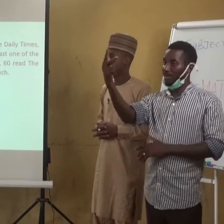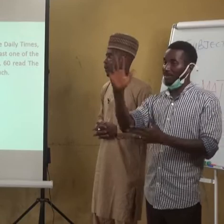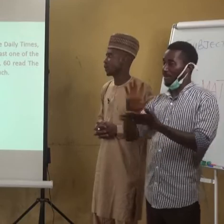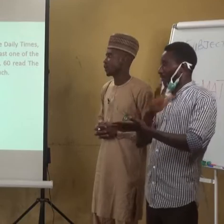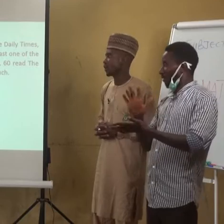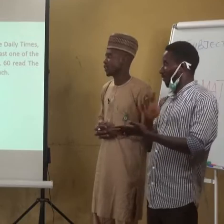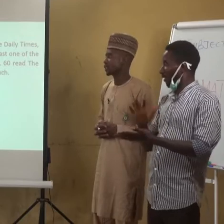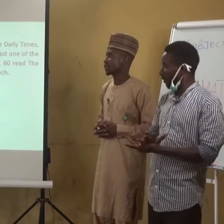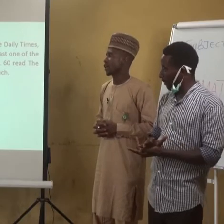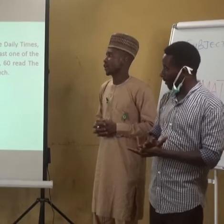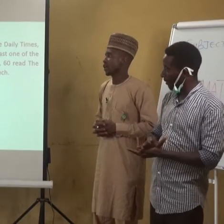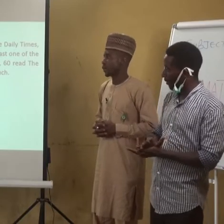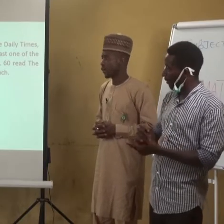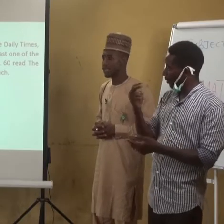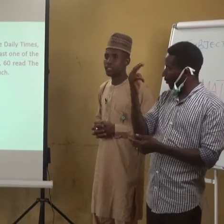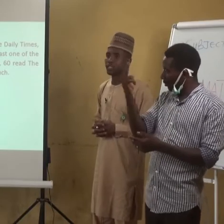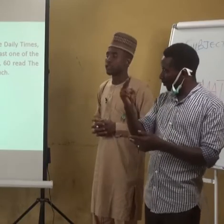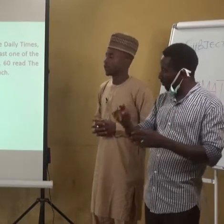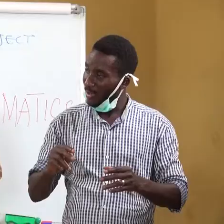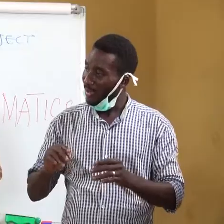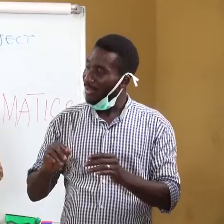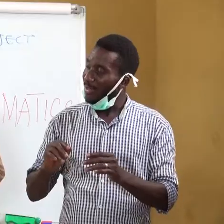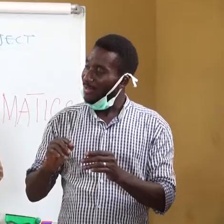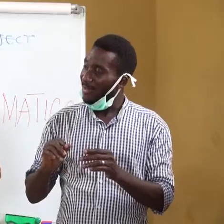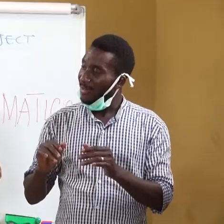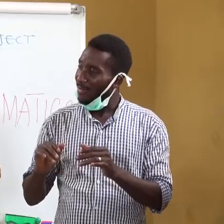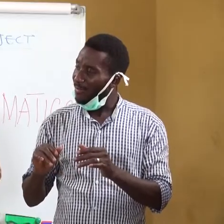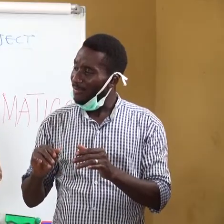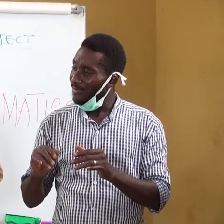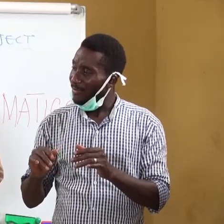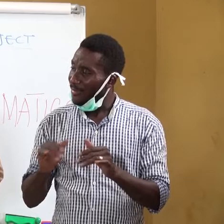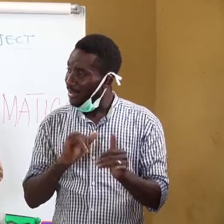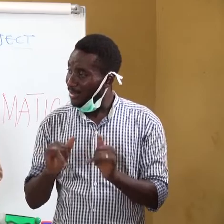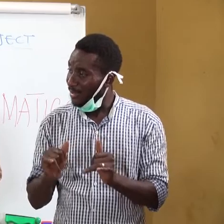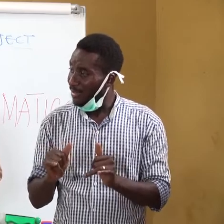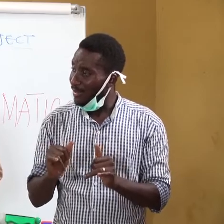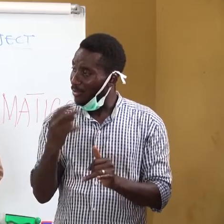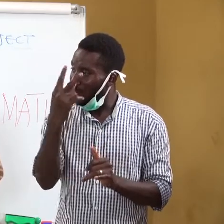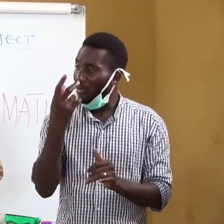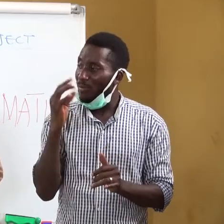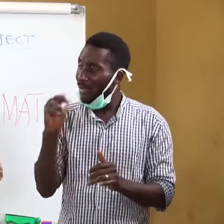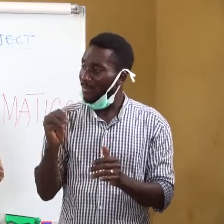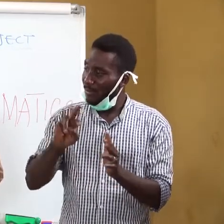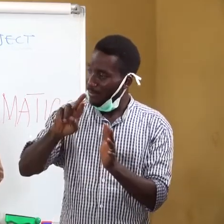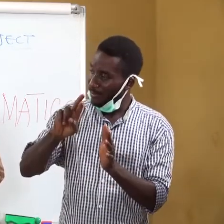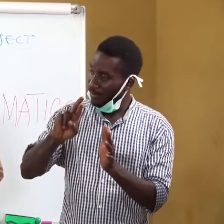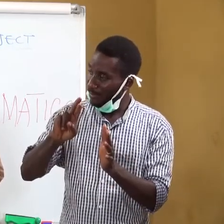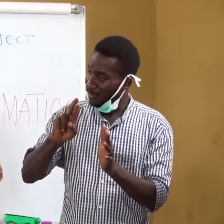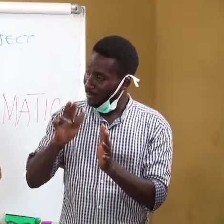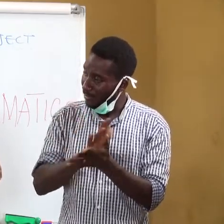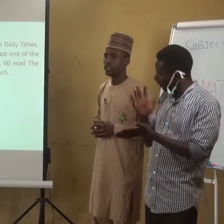How many readers read 1. All the 3 papers. B.